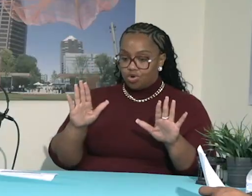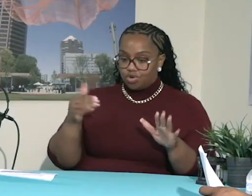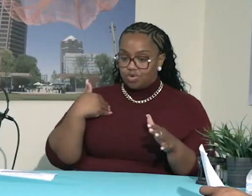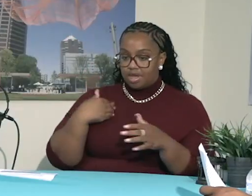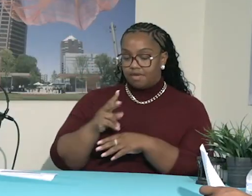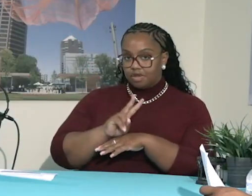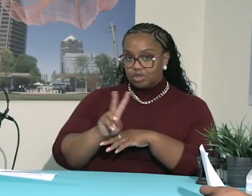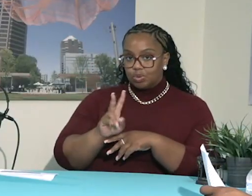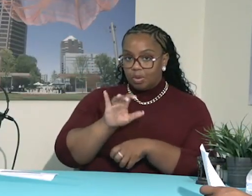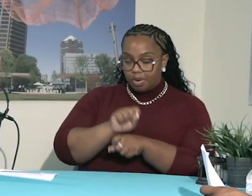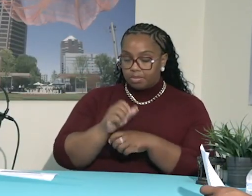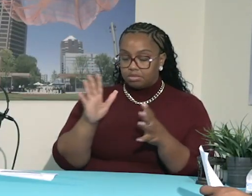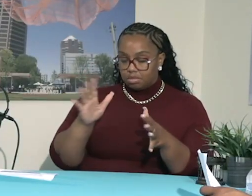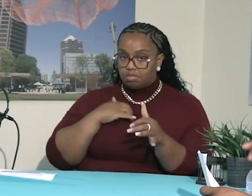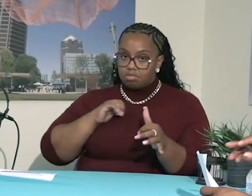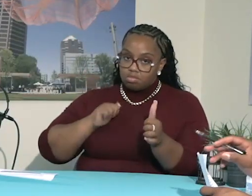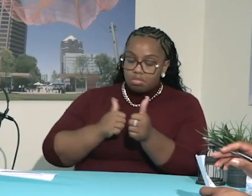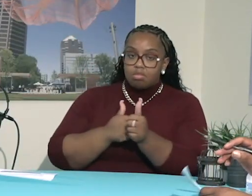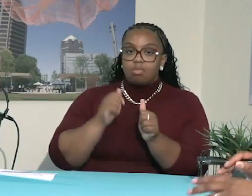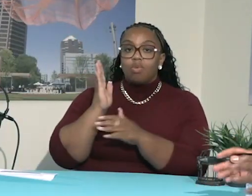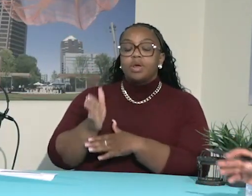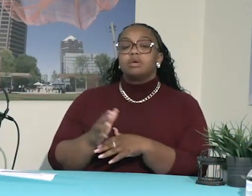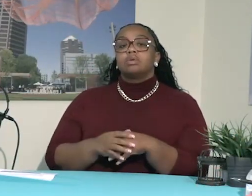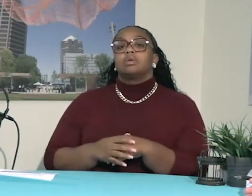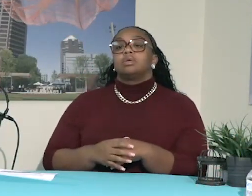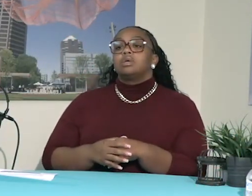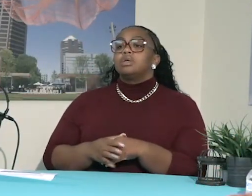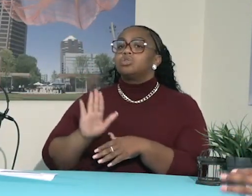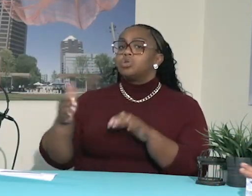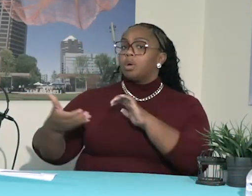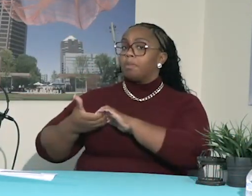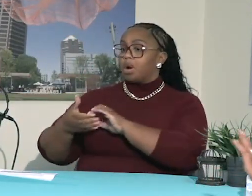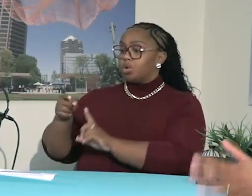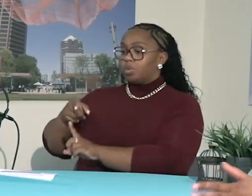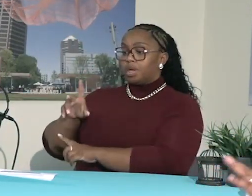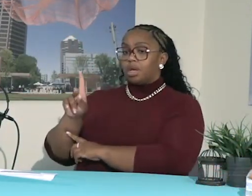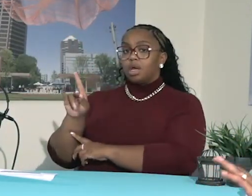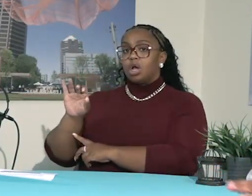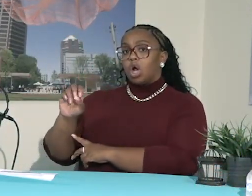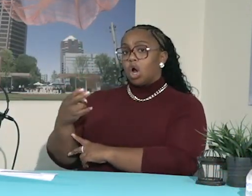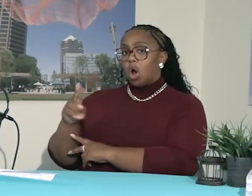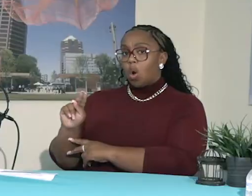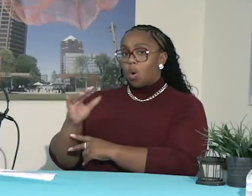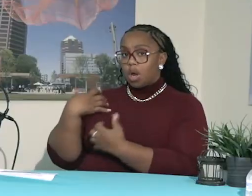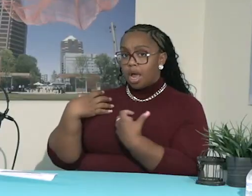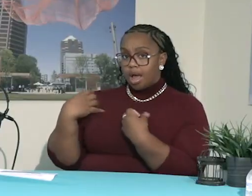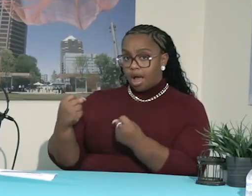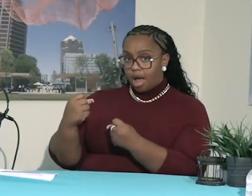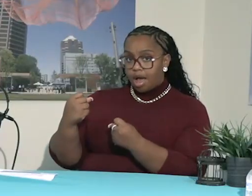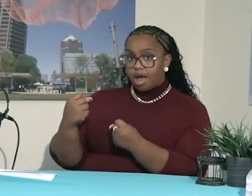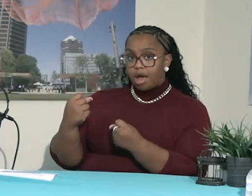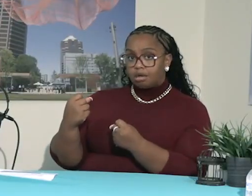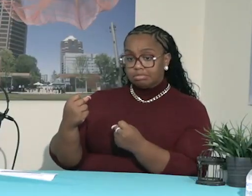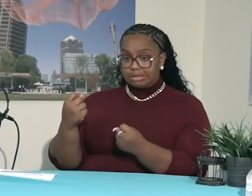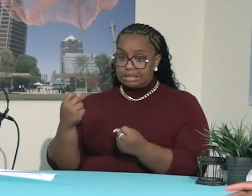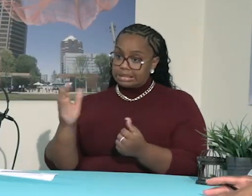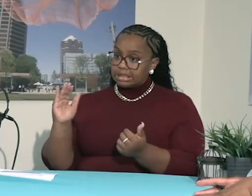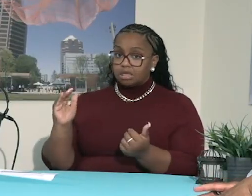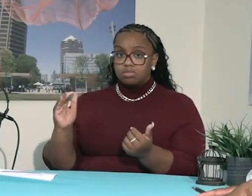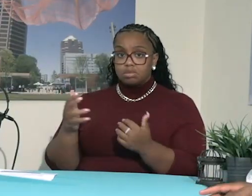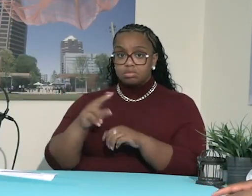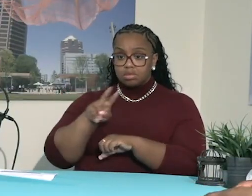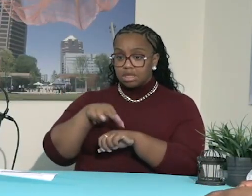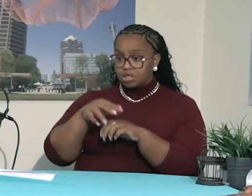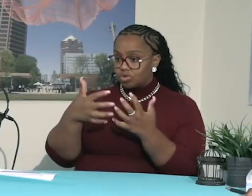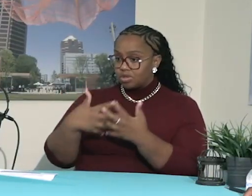appointment. No problem. But talk to us. You partnered up with Cone Health. And it seems like, it's a natural fit. So what are you